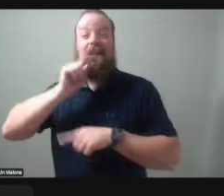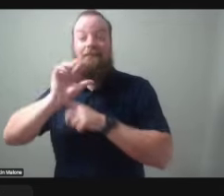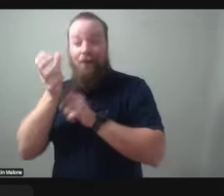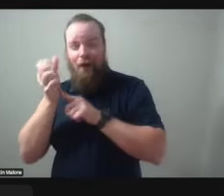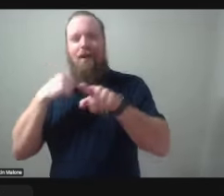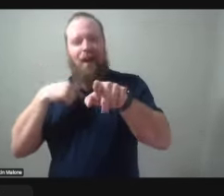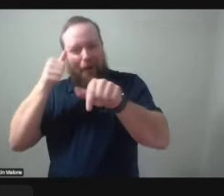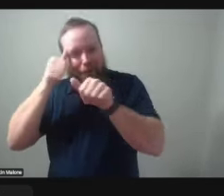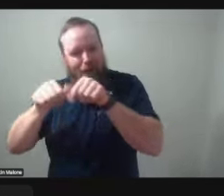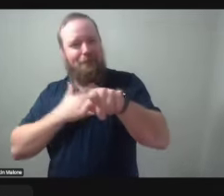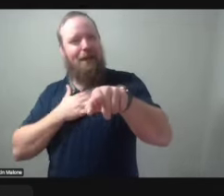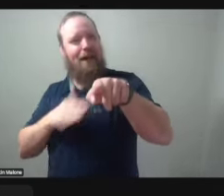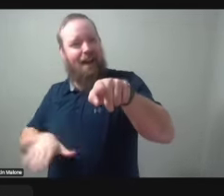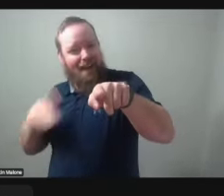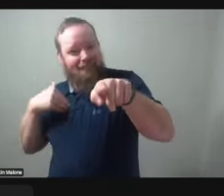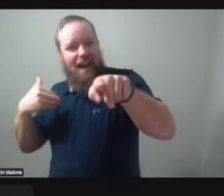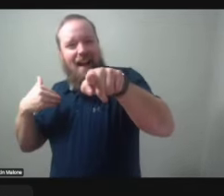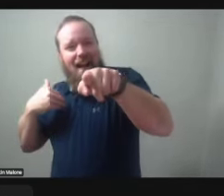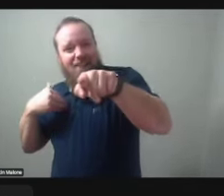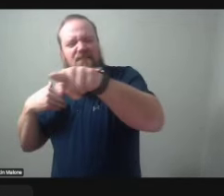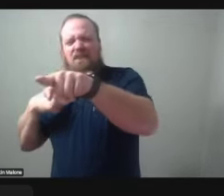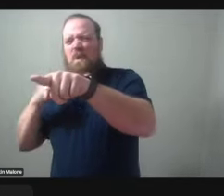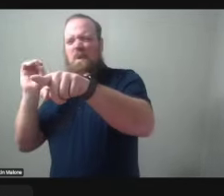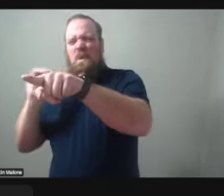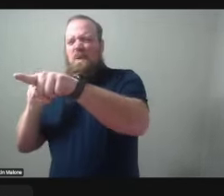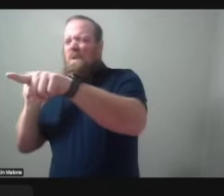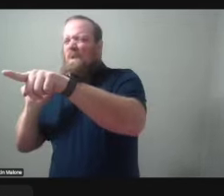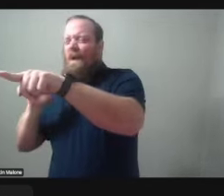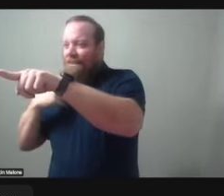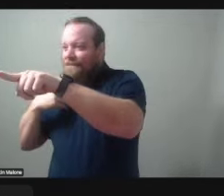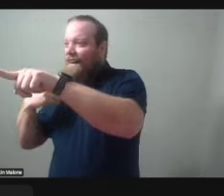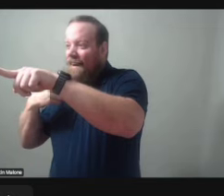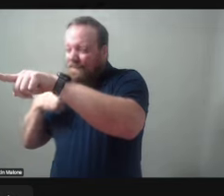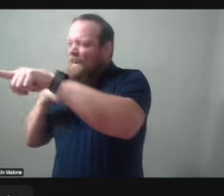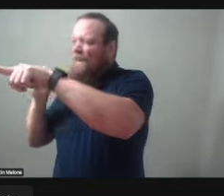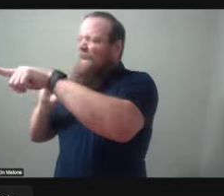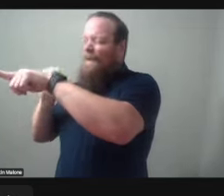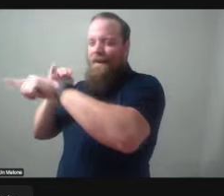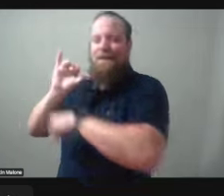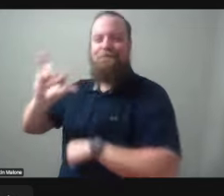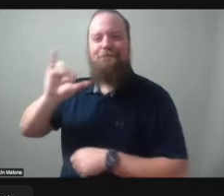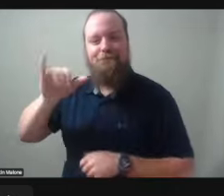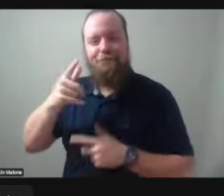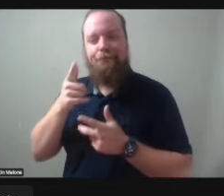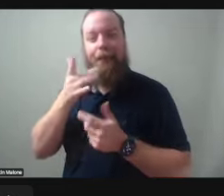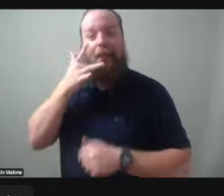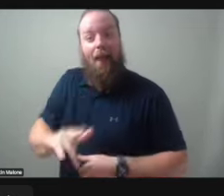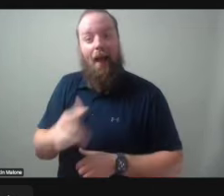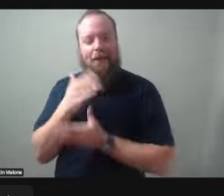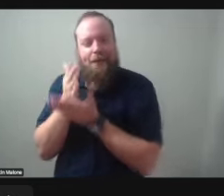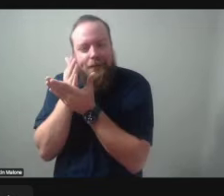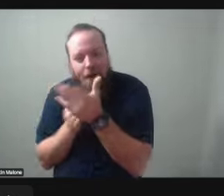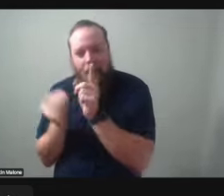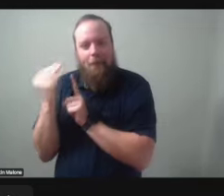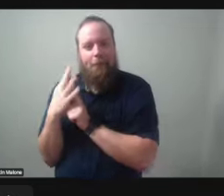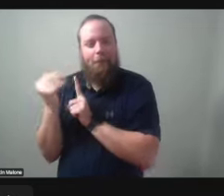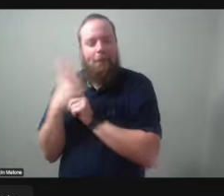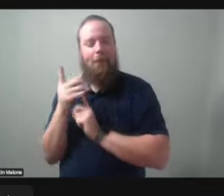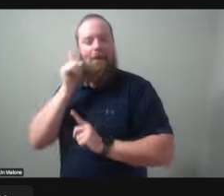wasn't until I went to Gallaudet University where I really had this life-drawing experience of the diversity